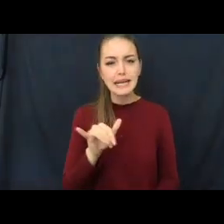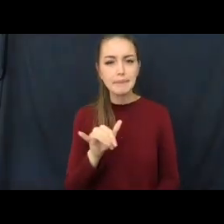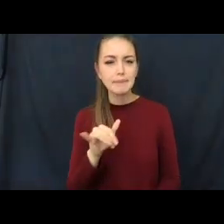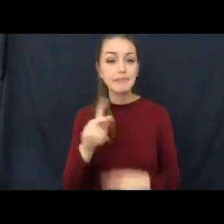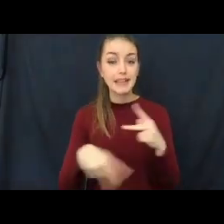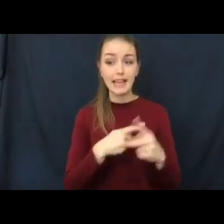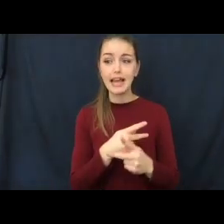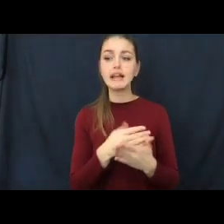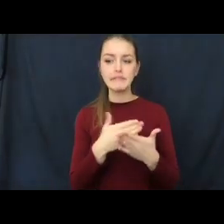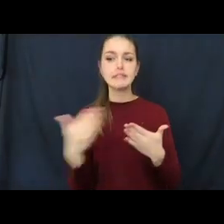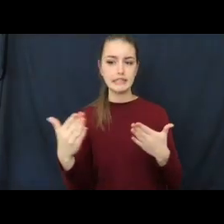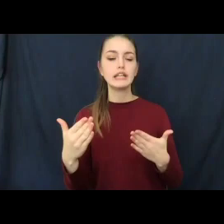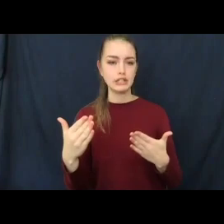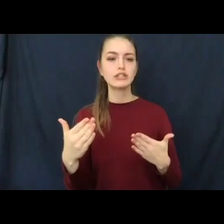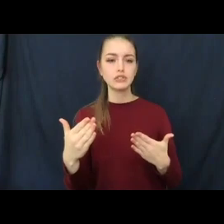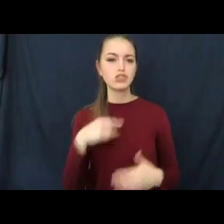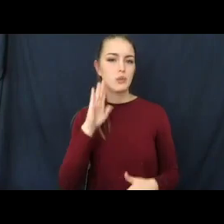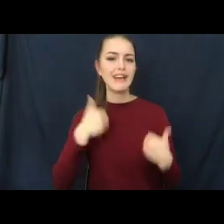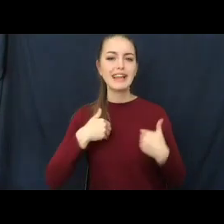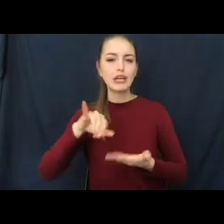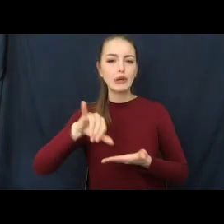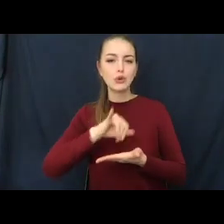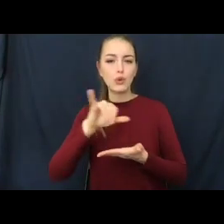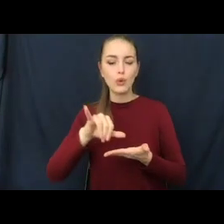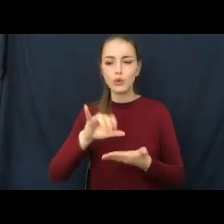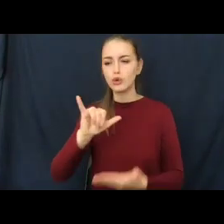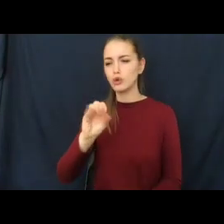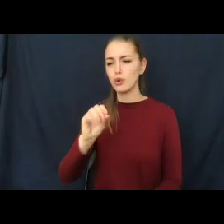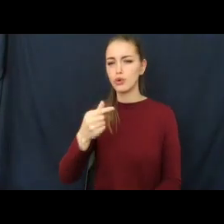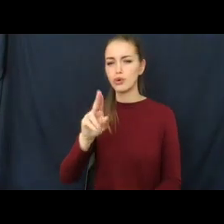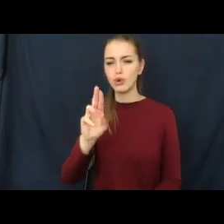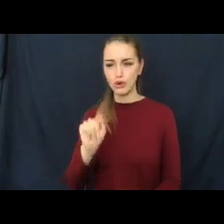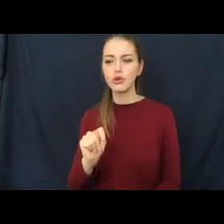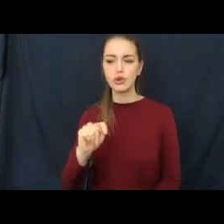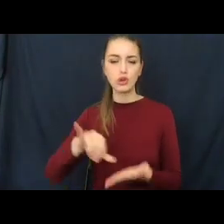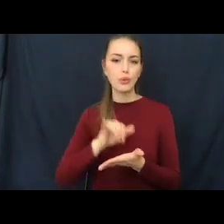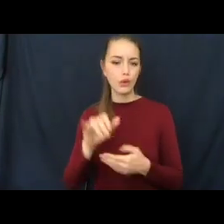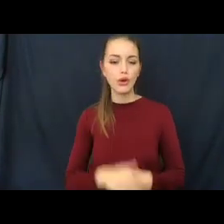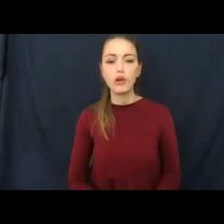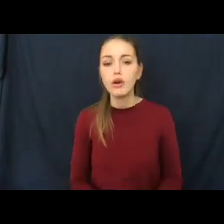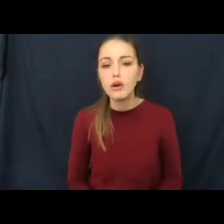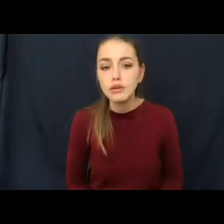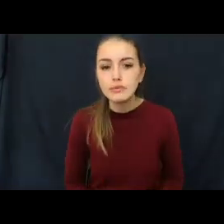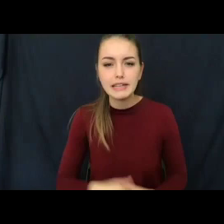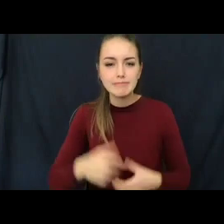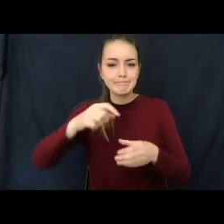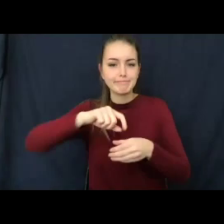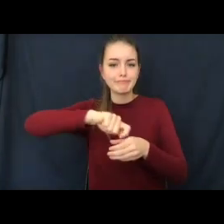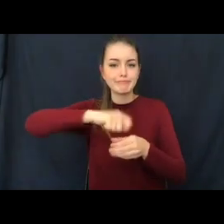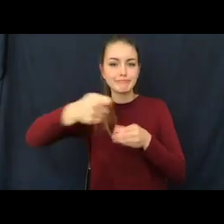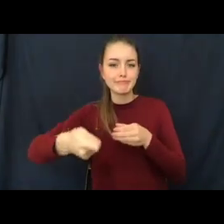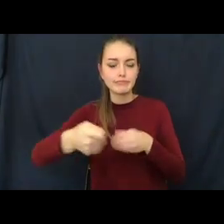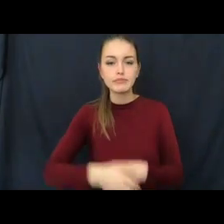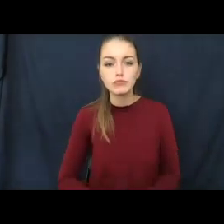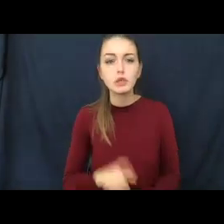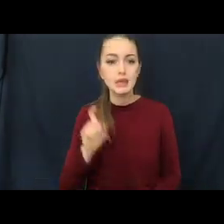you pull off like a yogurt container, a little individual. So this can be recycled. Has to be washed off. So that's